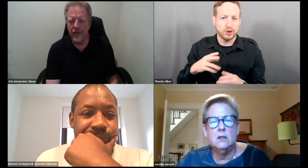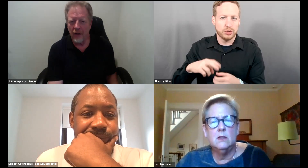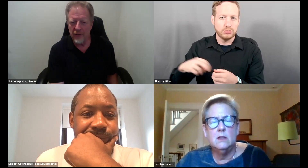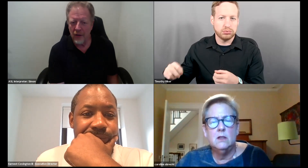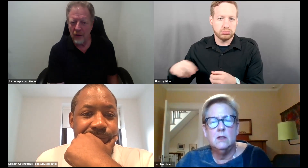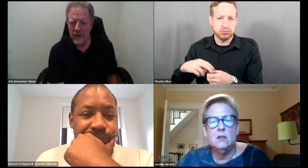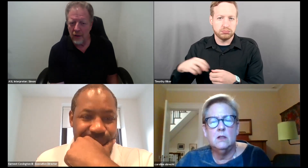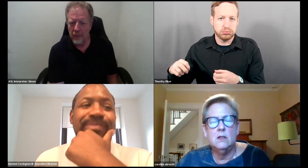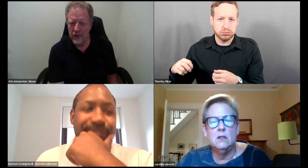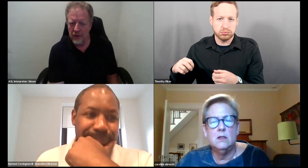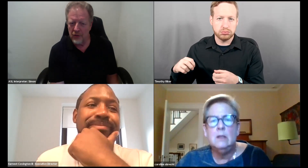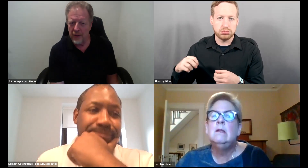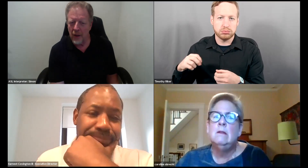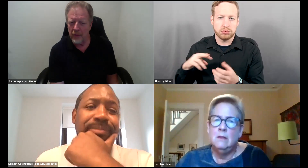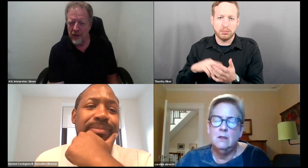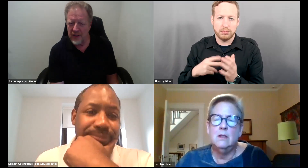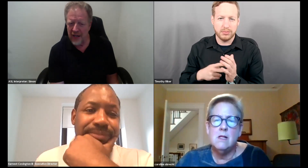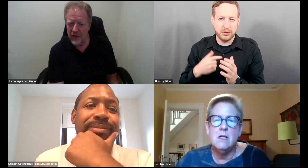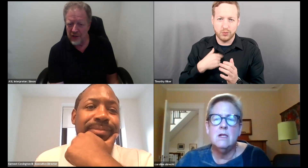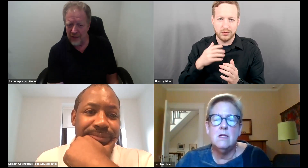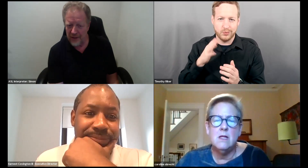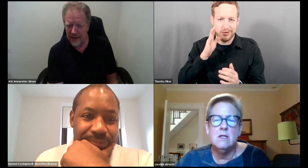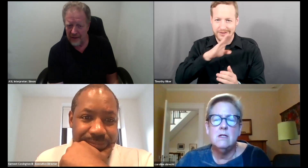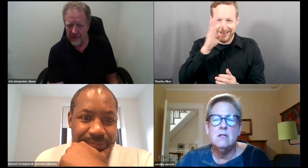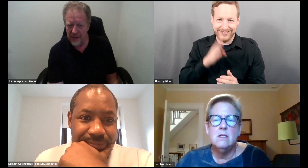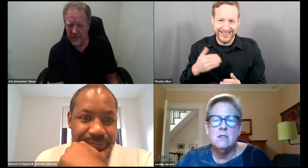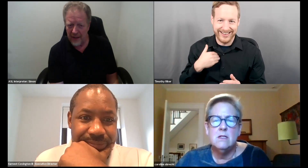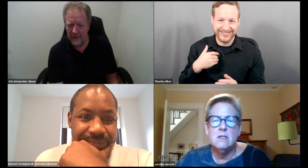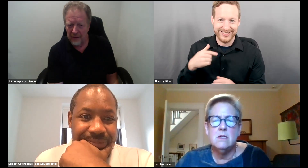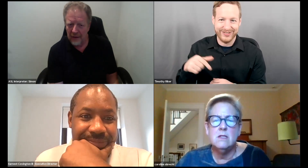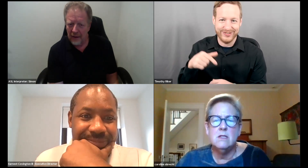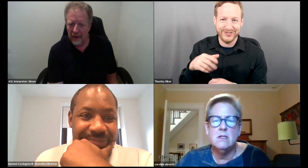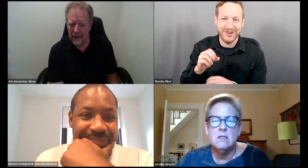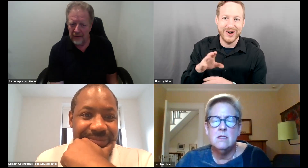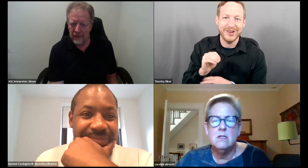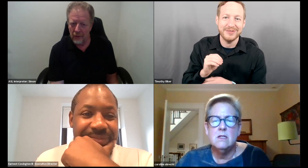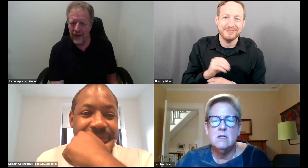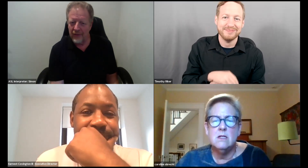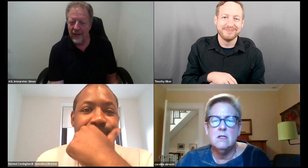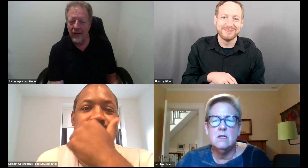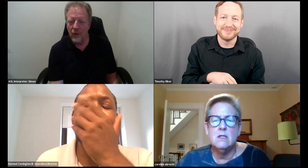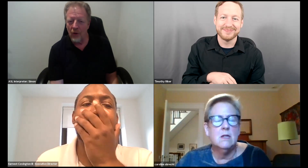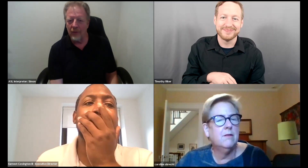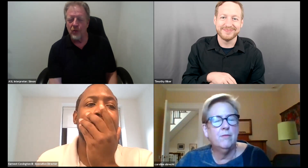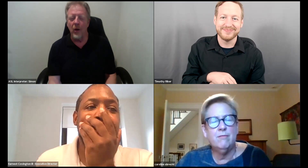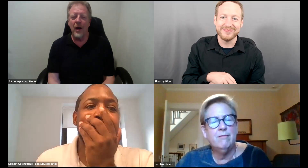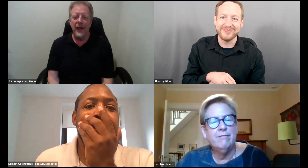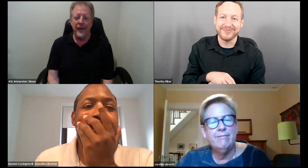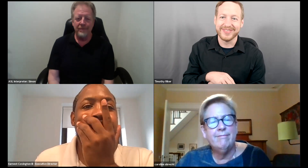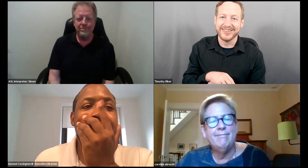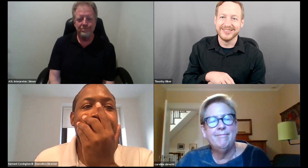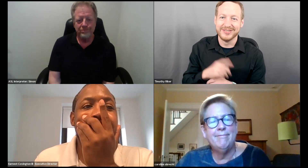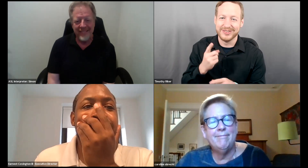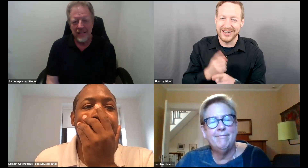I have to figure out, because I know that the commission, there's been a couple of resignations after that. They've stepped down. So we never did have a quorum. That's